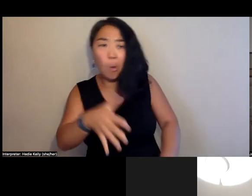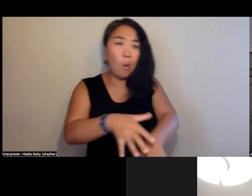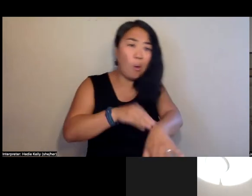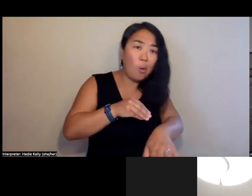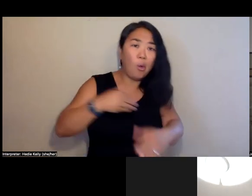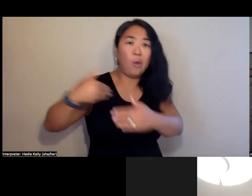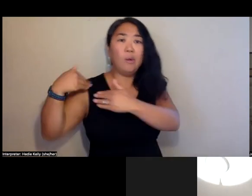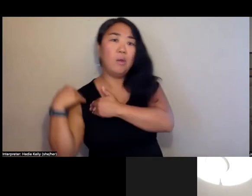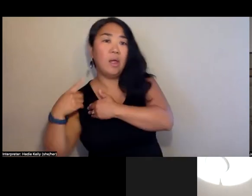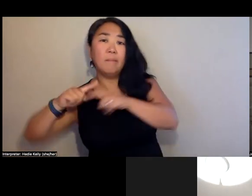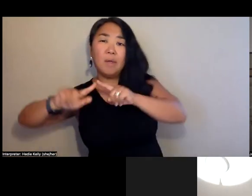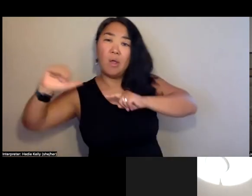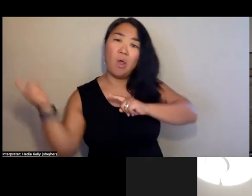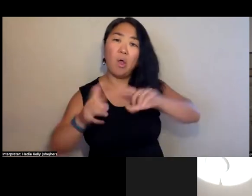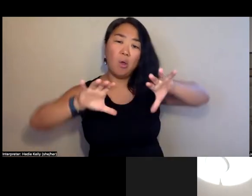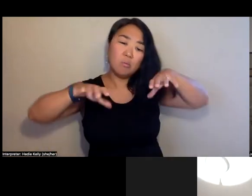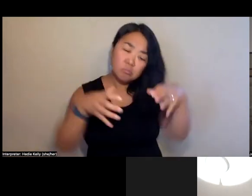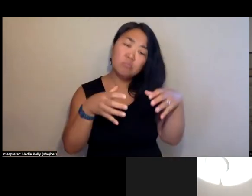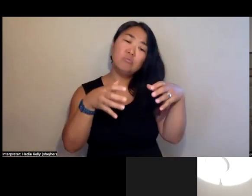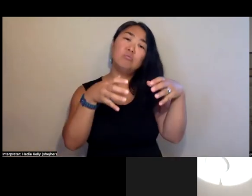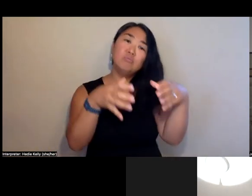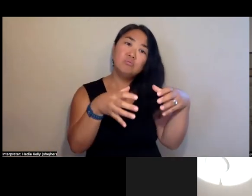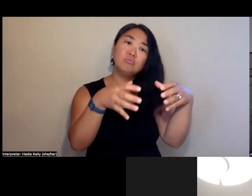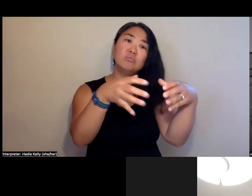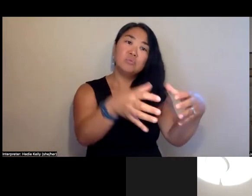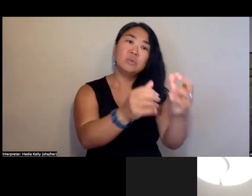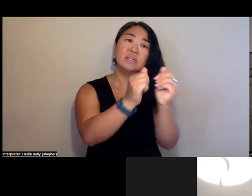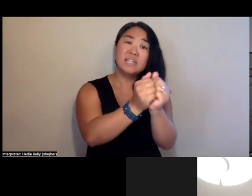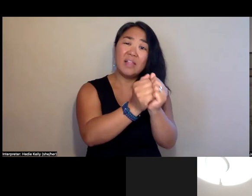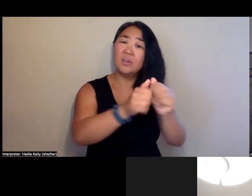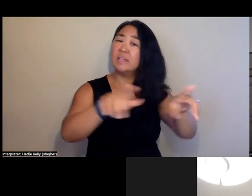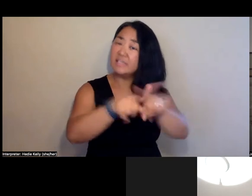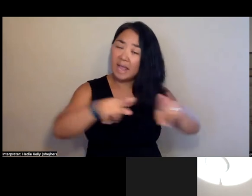we're all working together and walking at the same pace, because sometimes we're going along